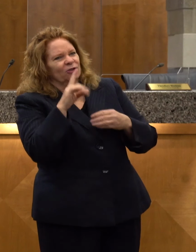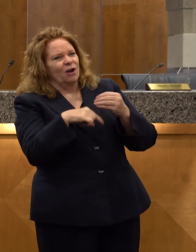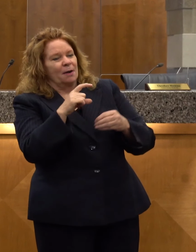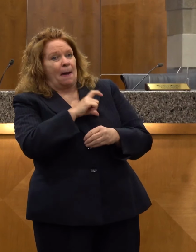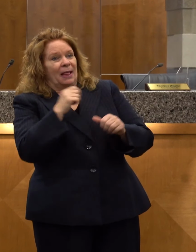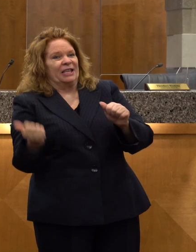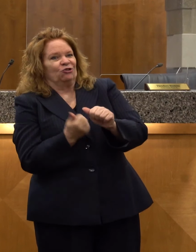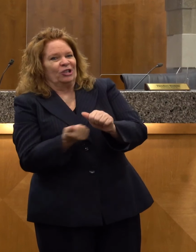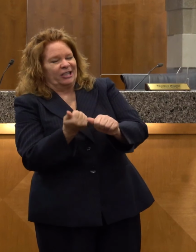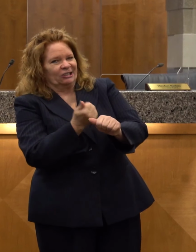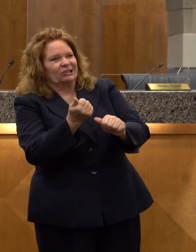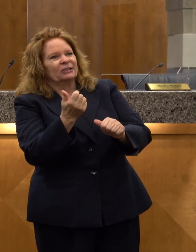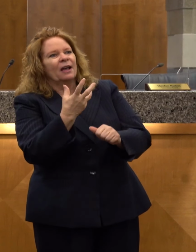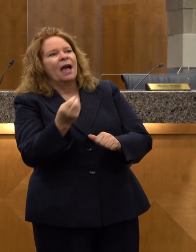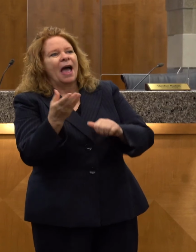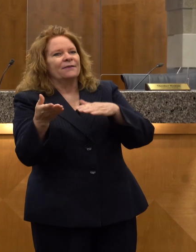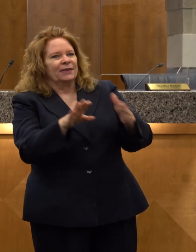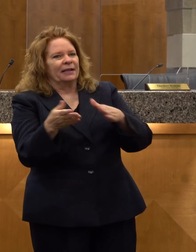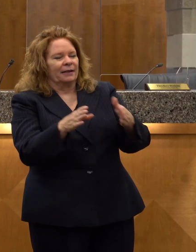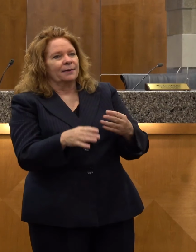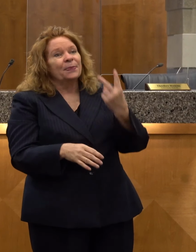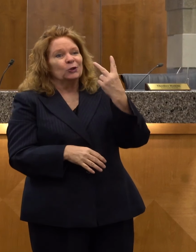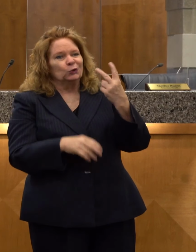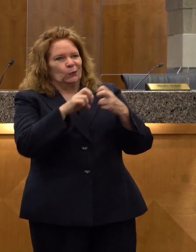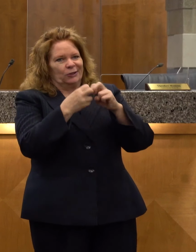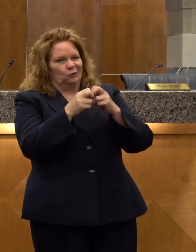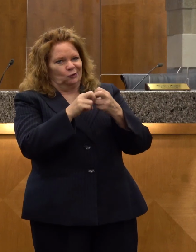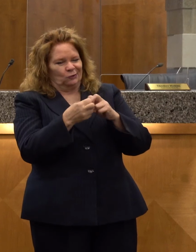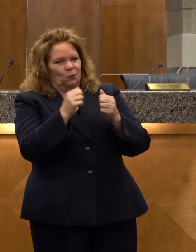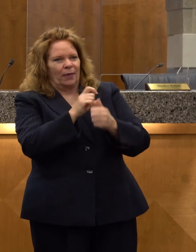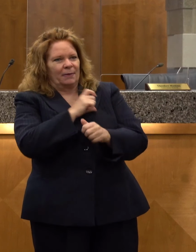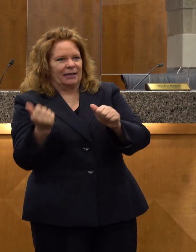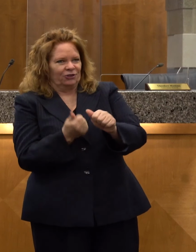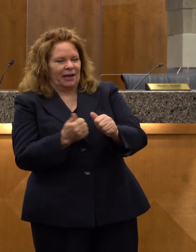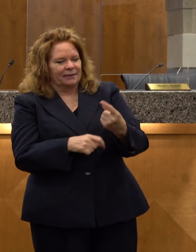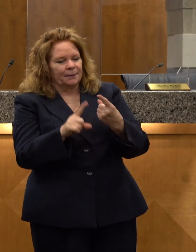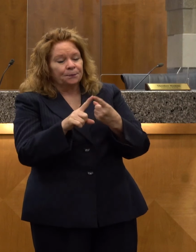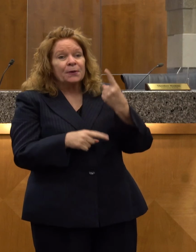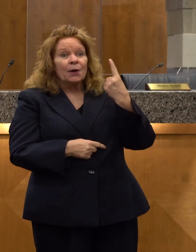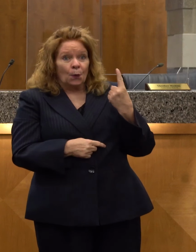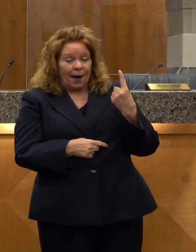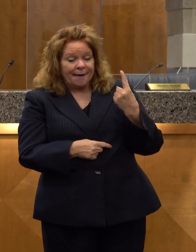police chase and fatalities. There are 2 issues with police chase. 1 is